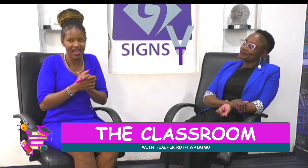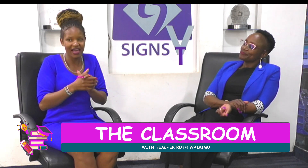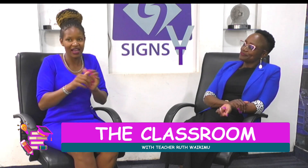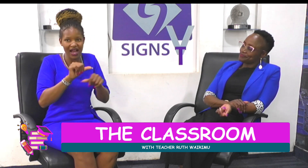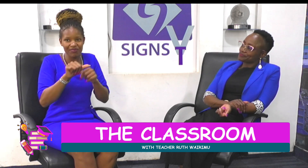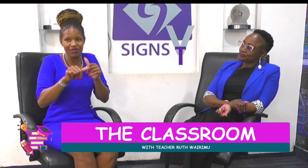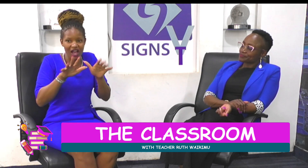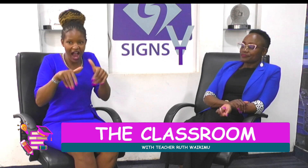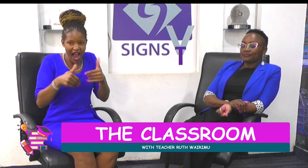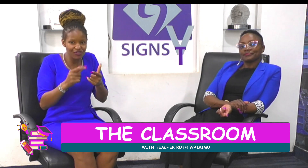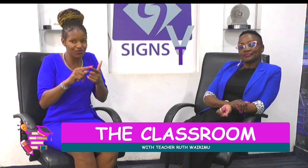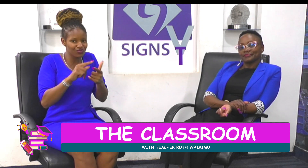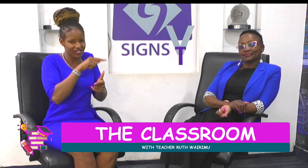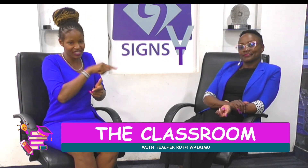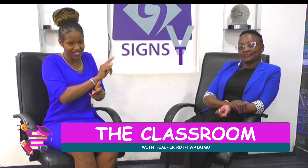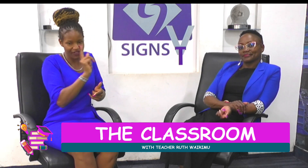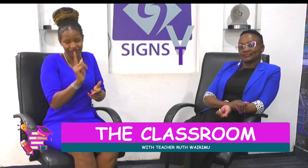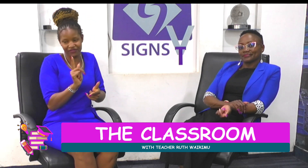And moving on,